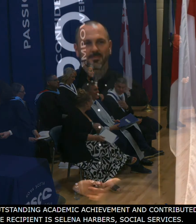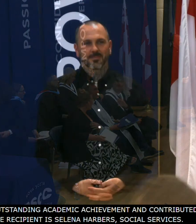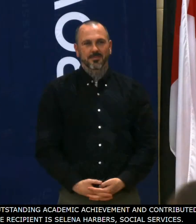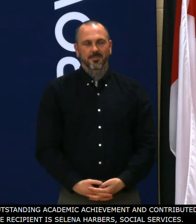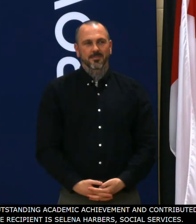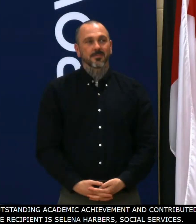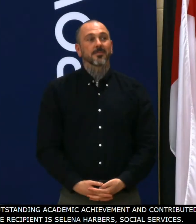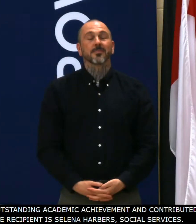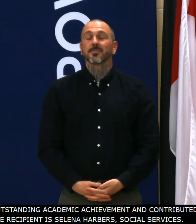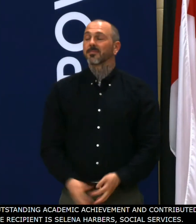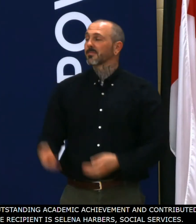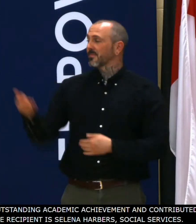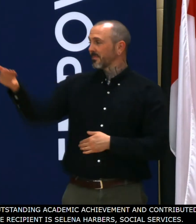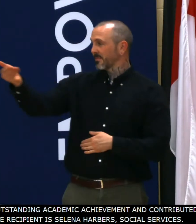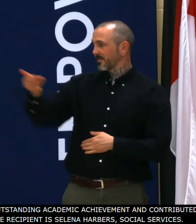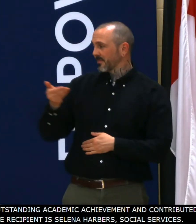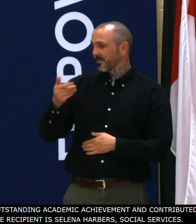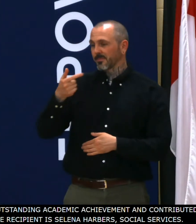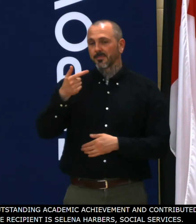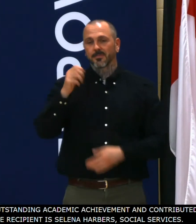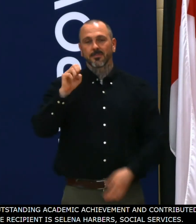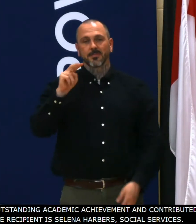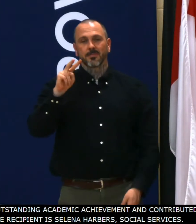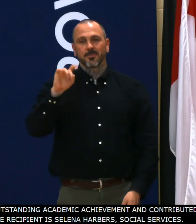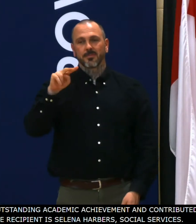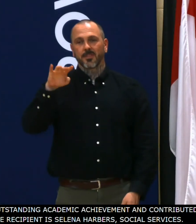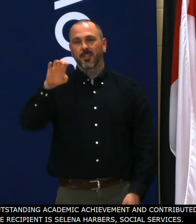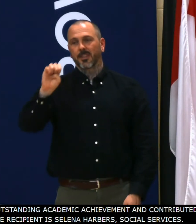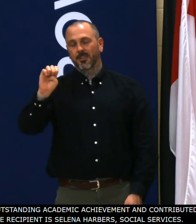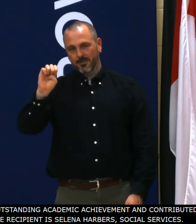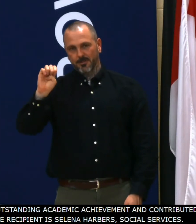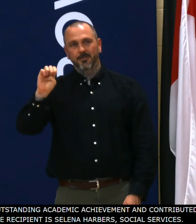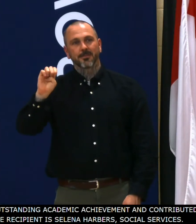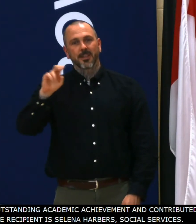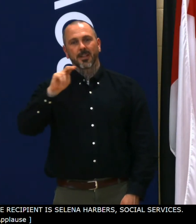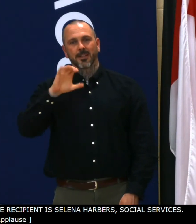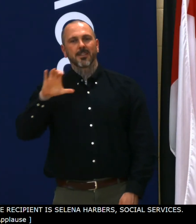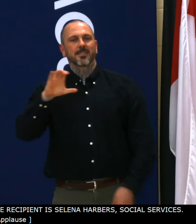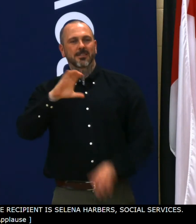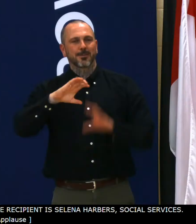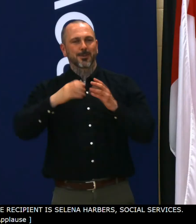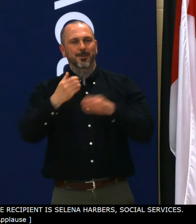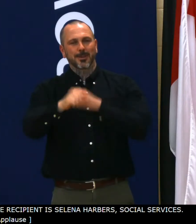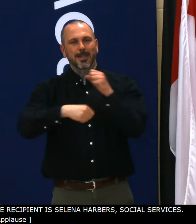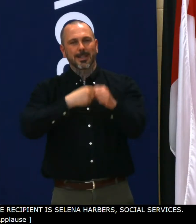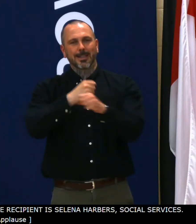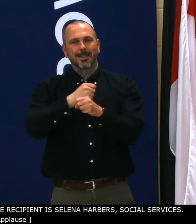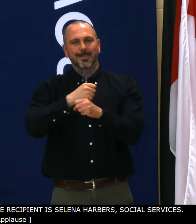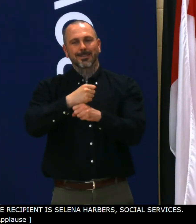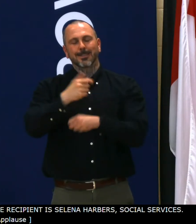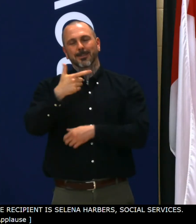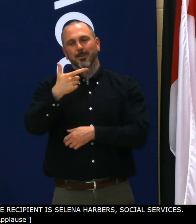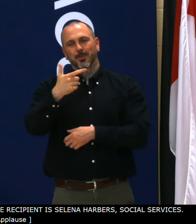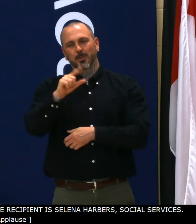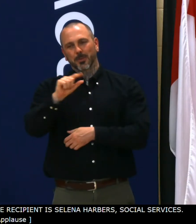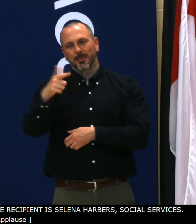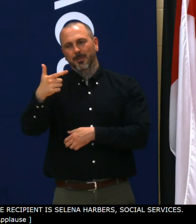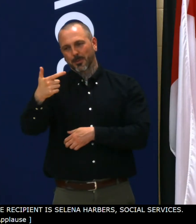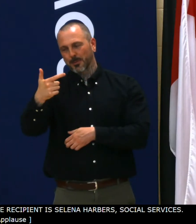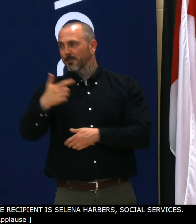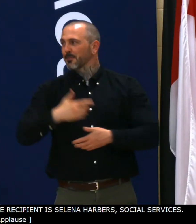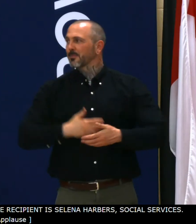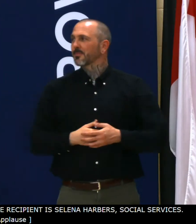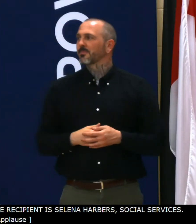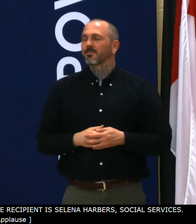We now welcome Genevieve Allen Earn, NSCC Class of 2021, to the front of the stage to